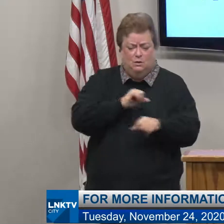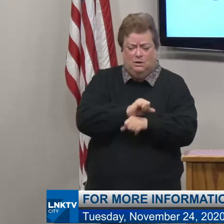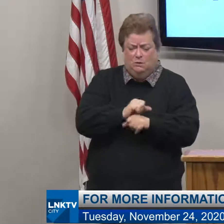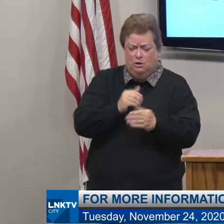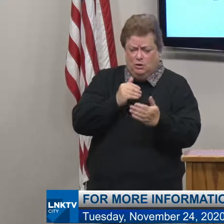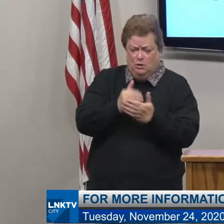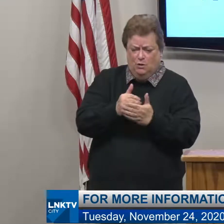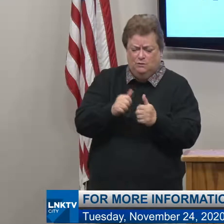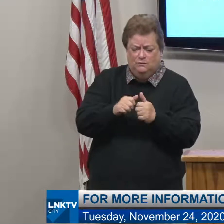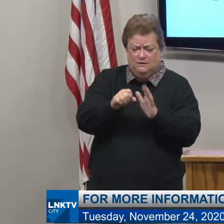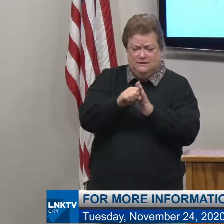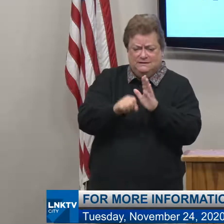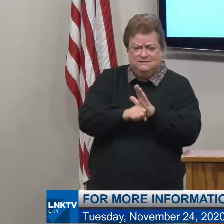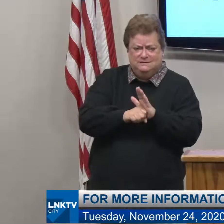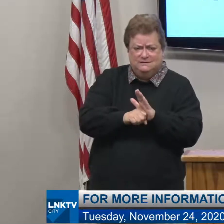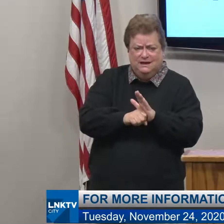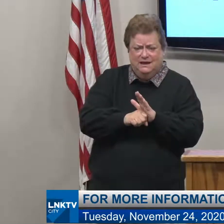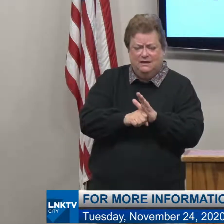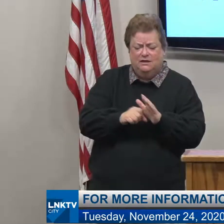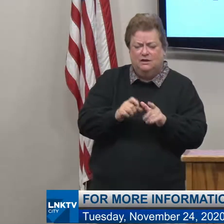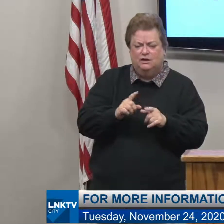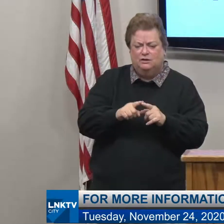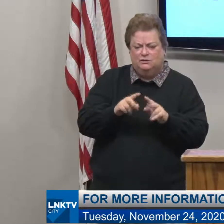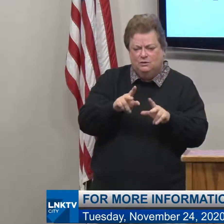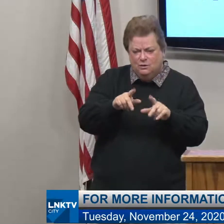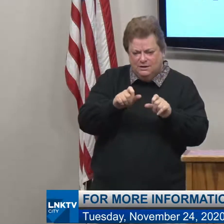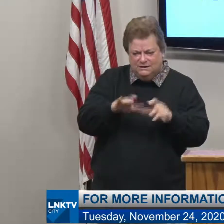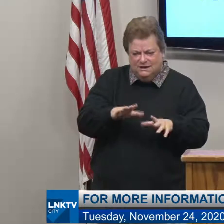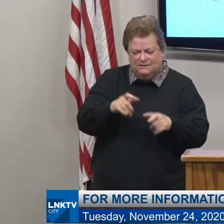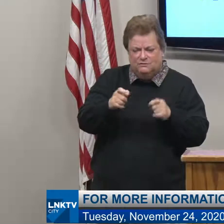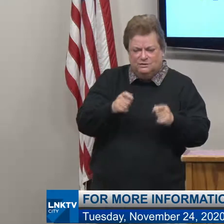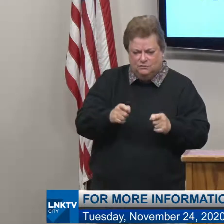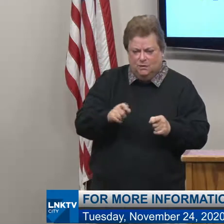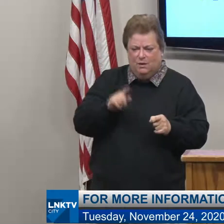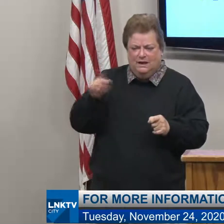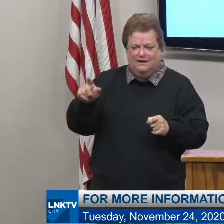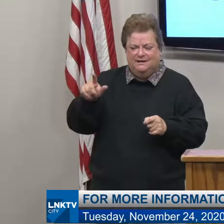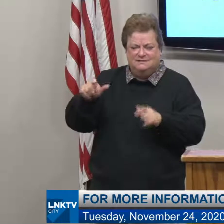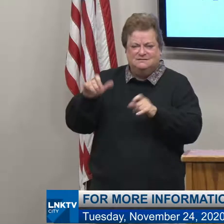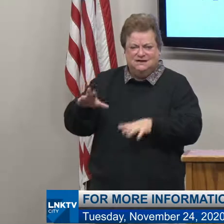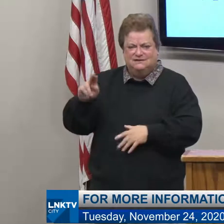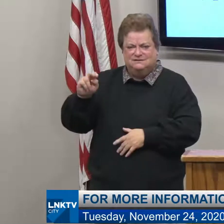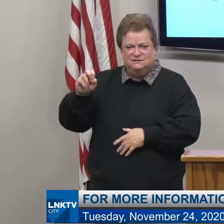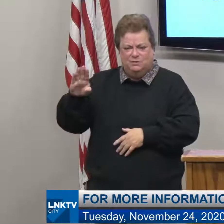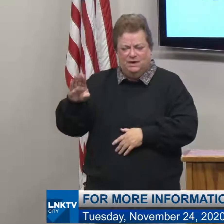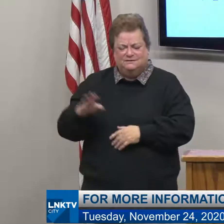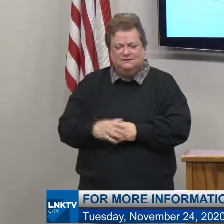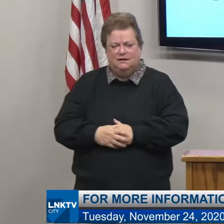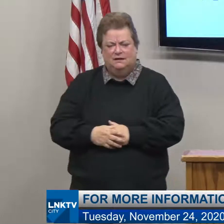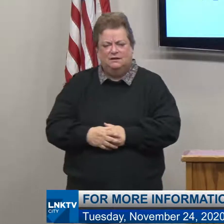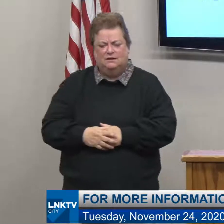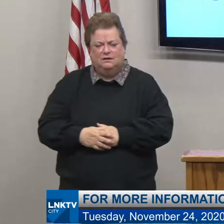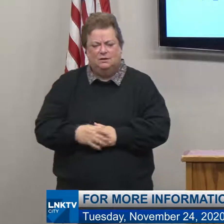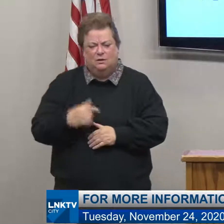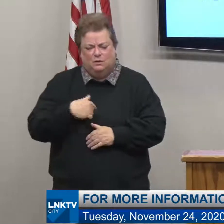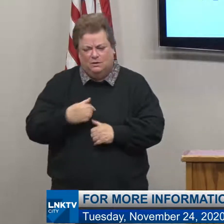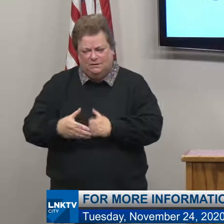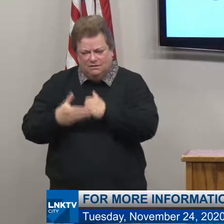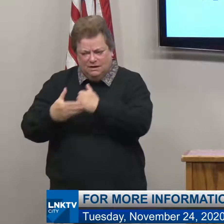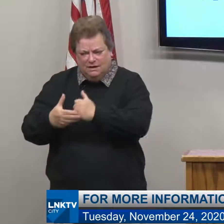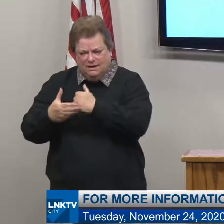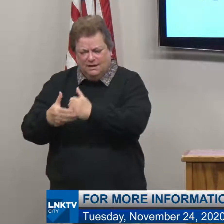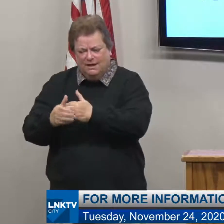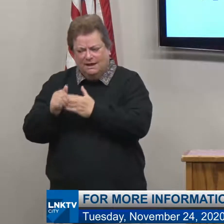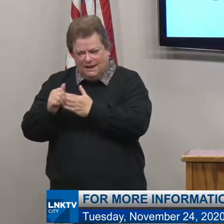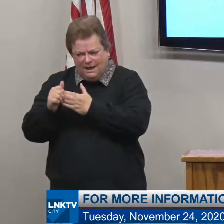state who has control over Test Nebraska. We've guided and assisted in all the